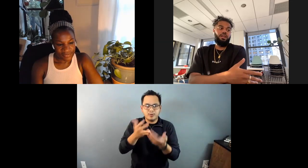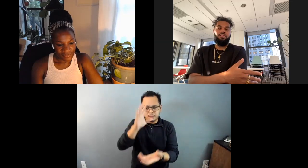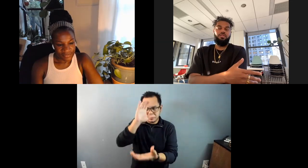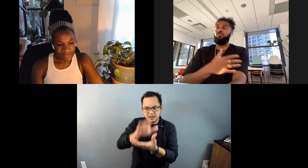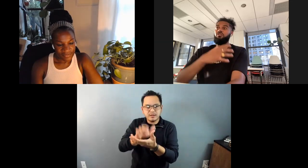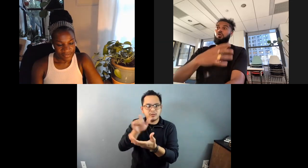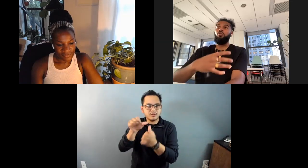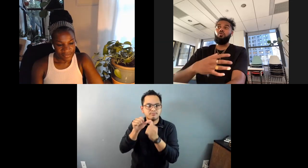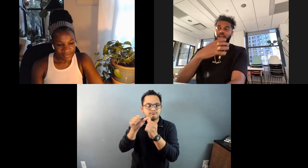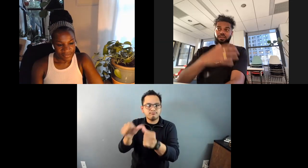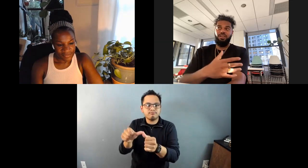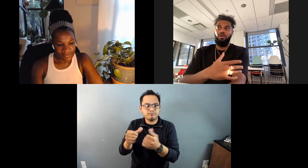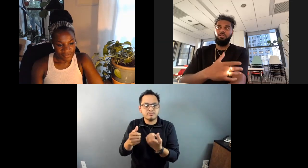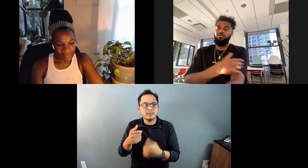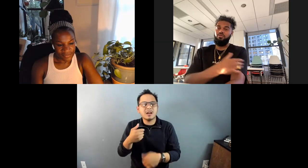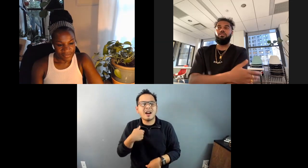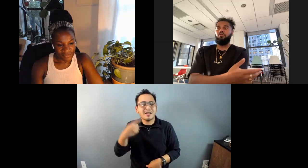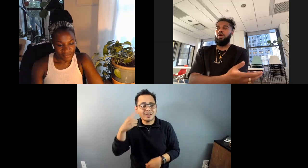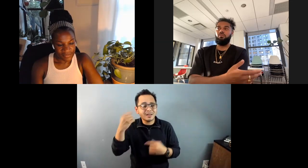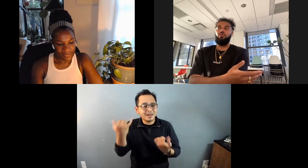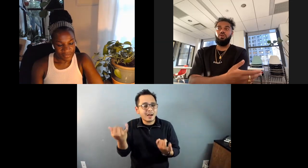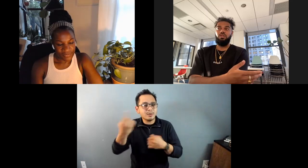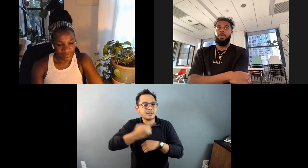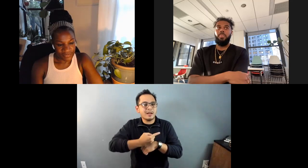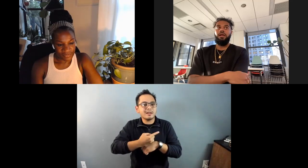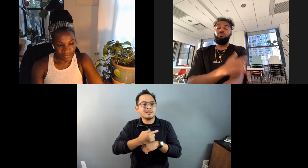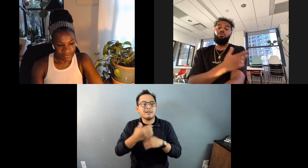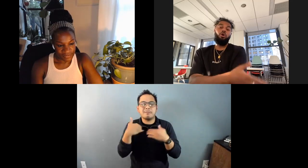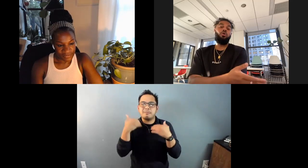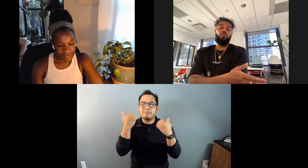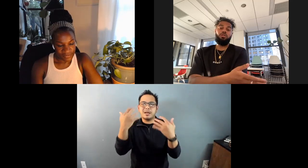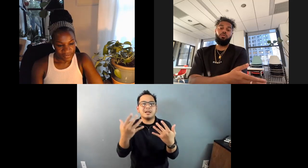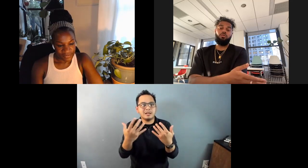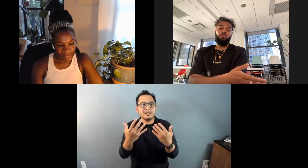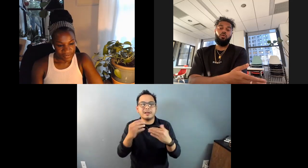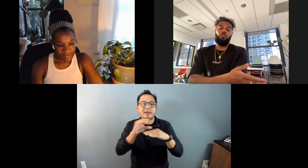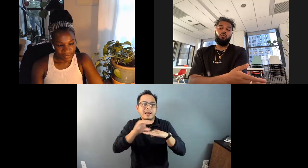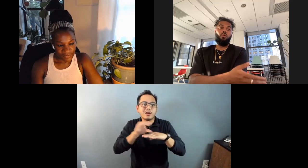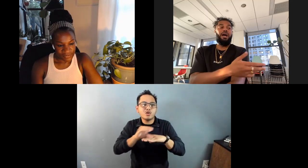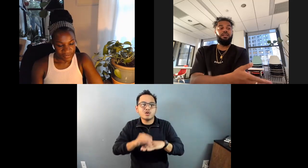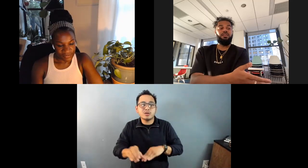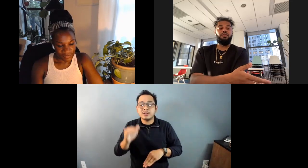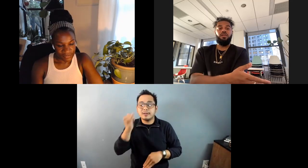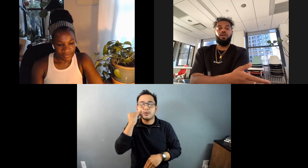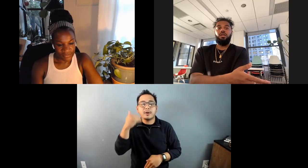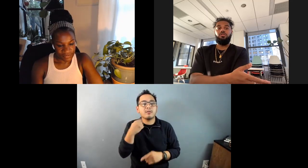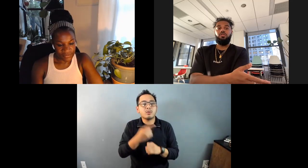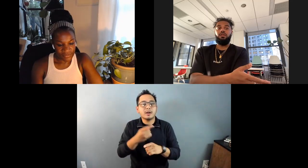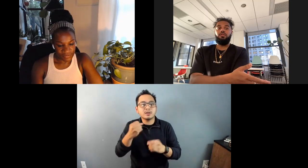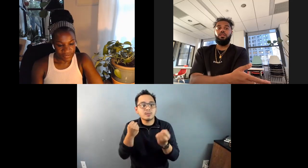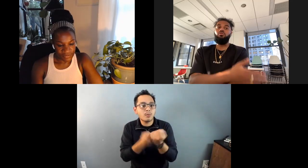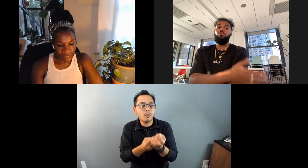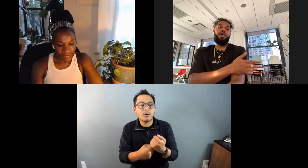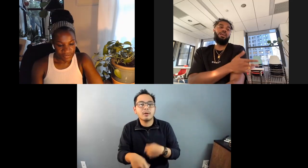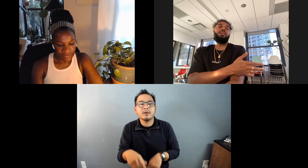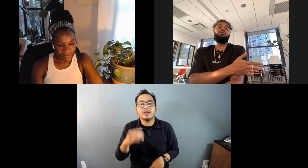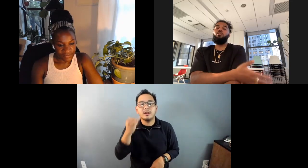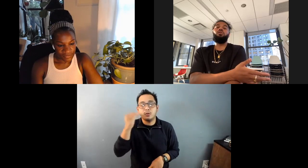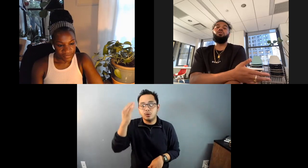my come up is extremely different, and a very specific one to Queens and New York City and Toronto and London, where you have South Asians grow up in poor